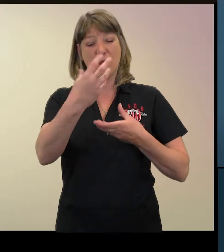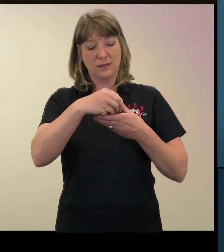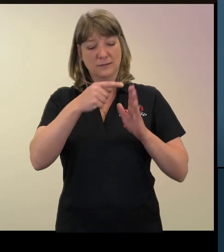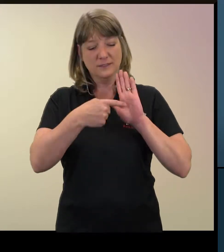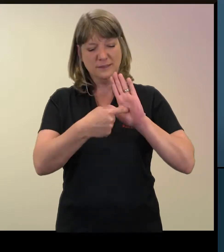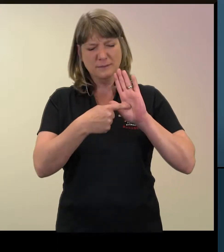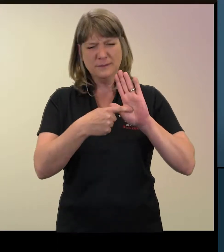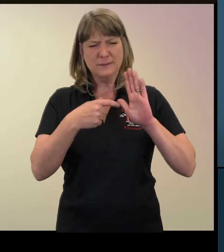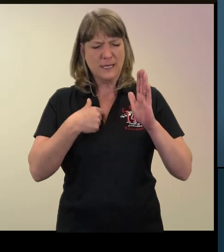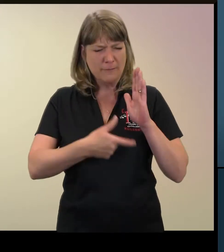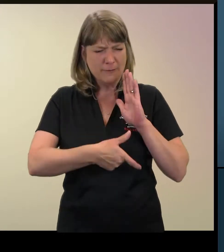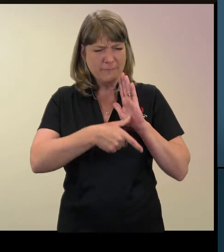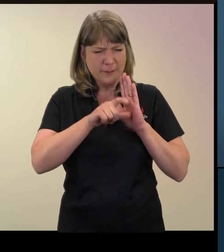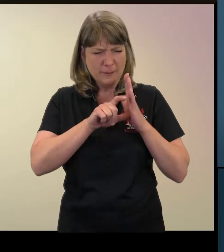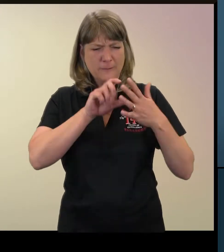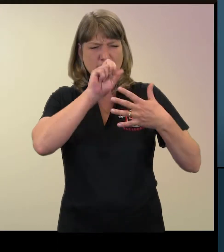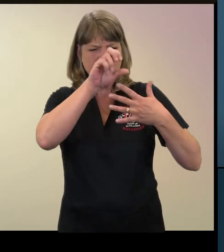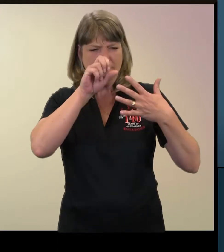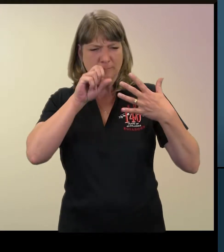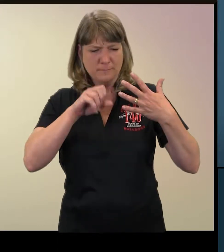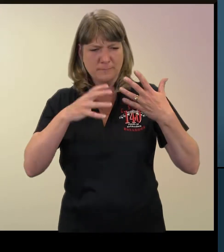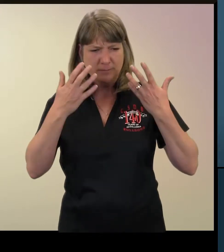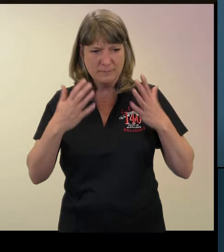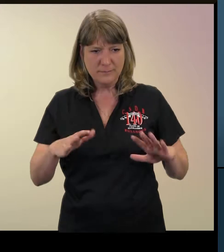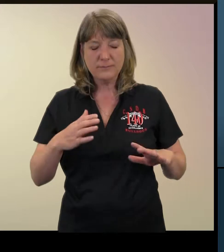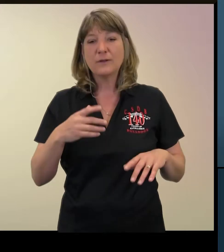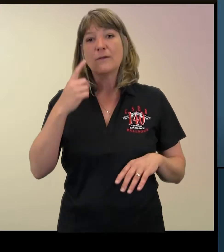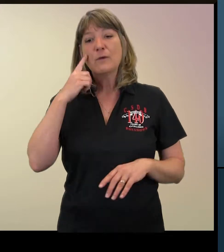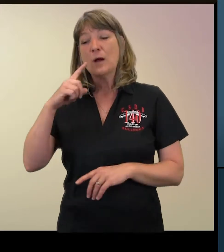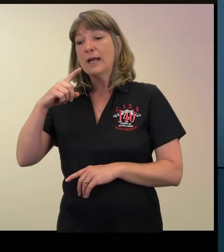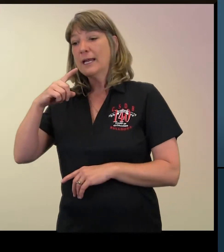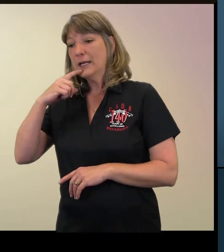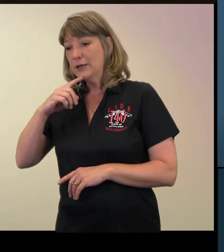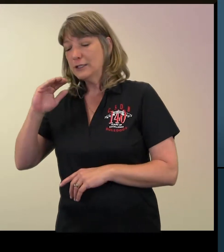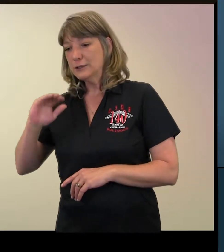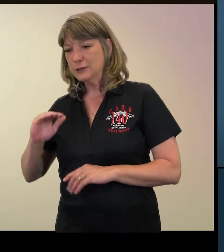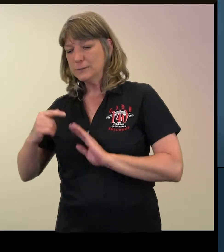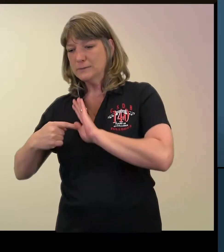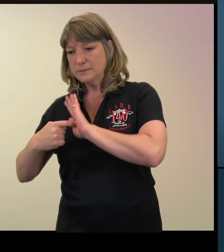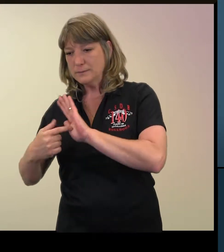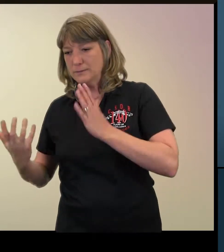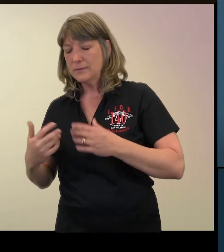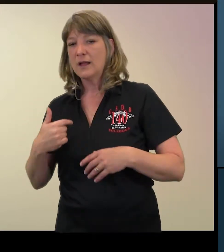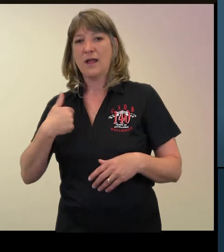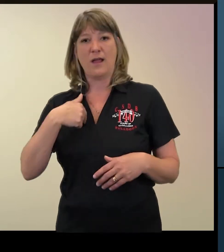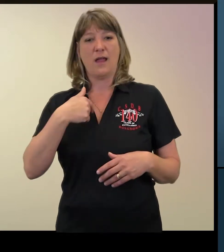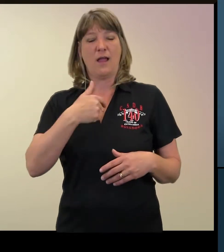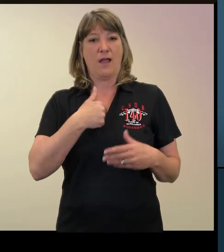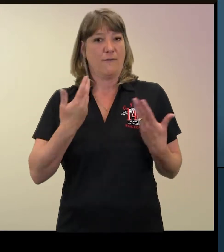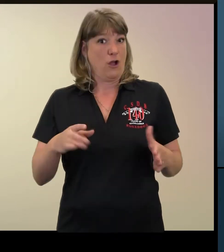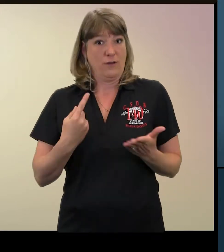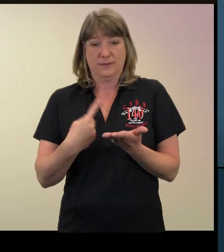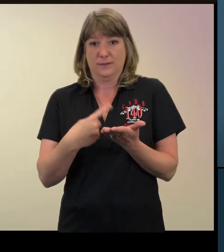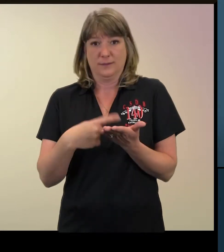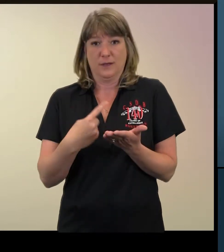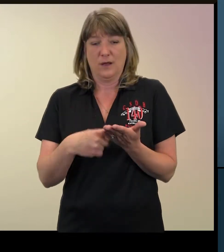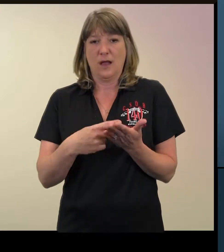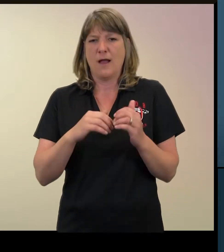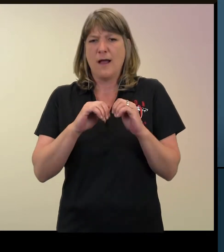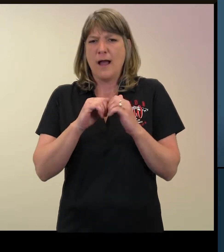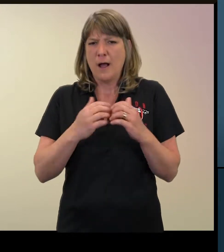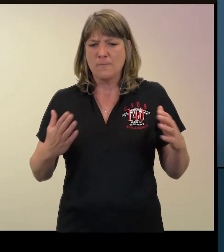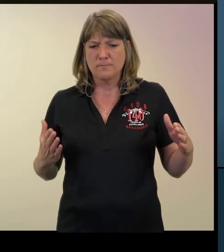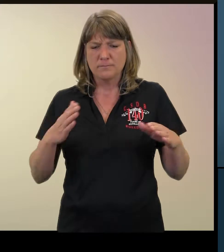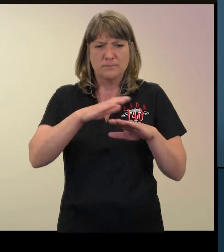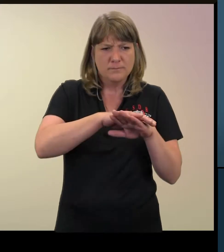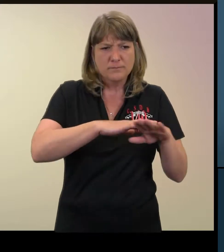give examples of how they can present, both in hearing children. I've talked about ways that they might overlap